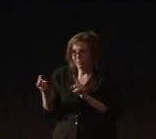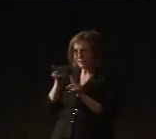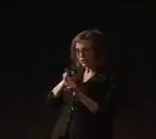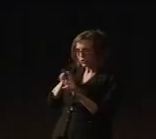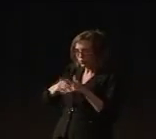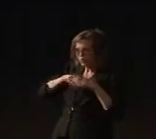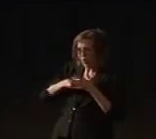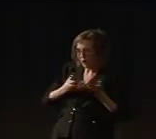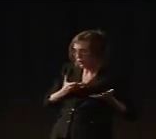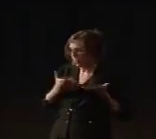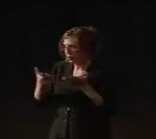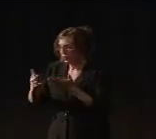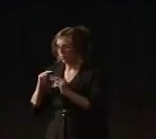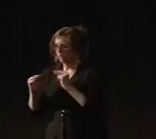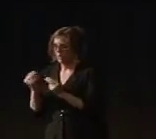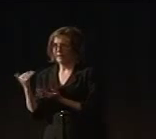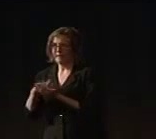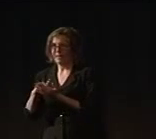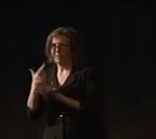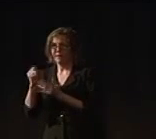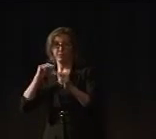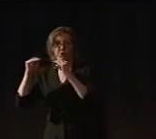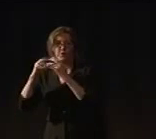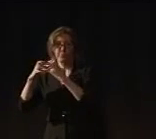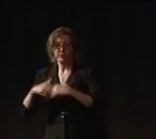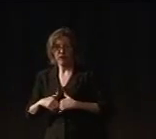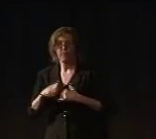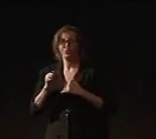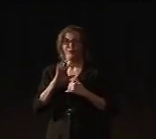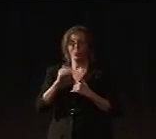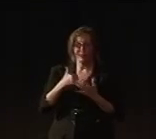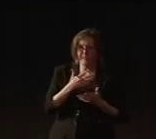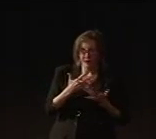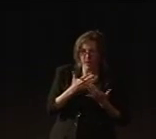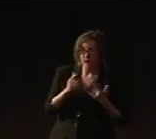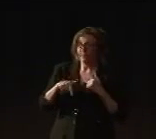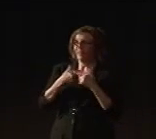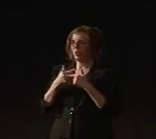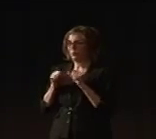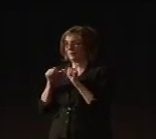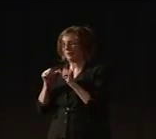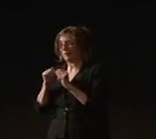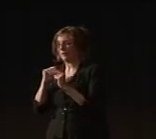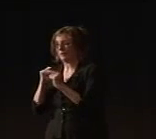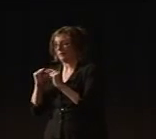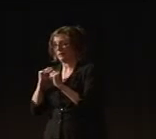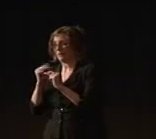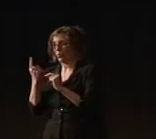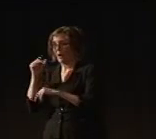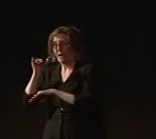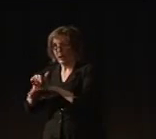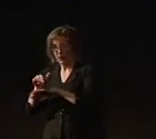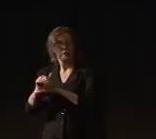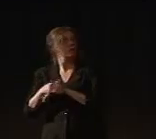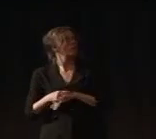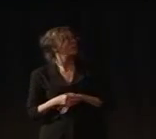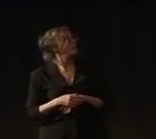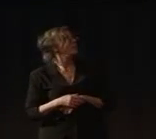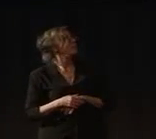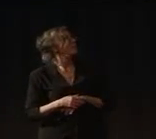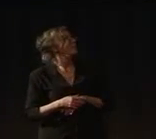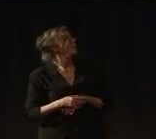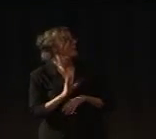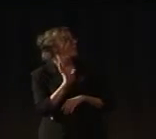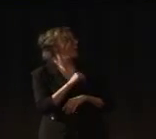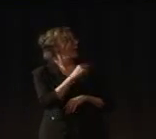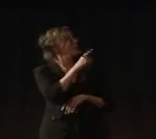start the negotiation again, and then they would have a night, a whole night of negotiation. You really, this is India's